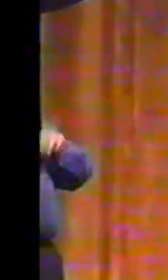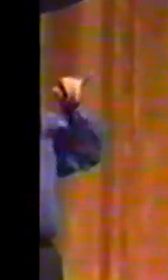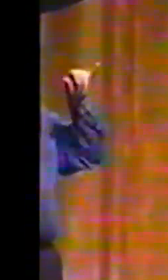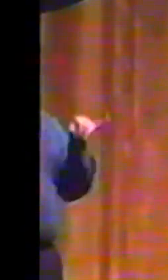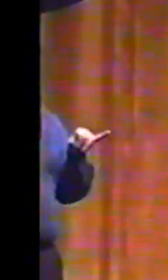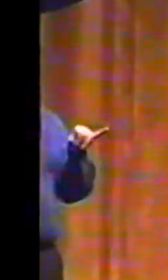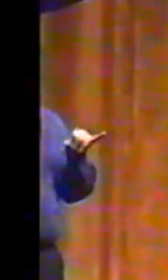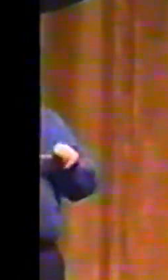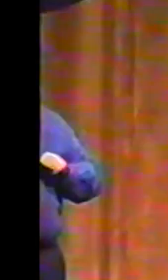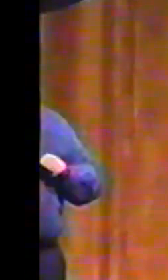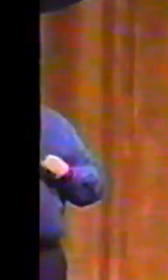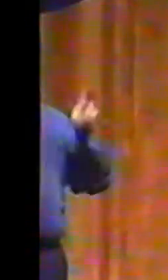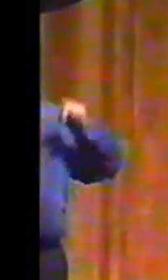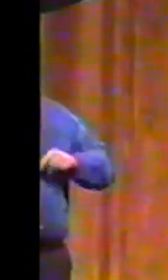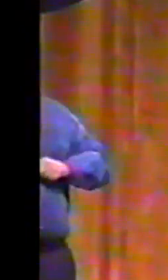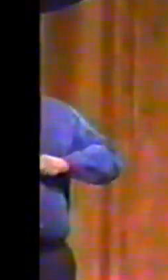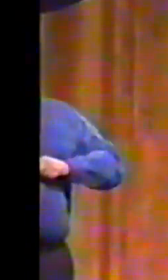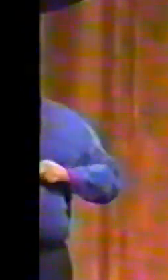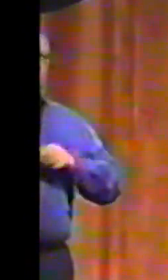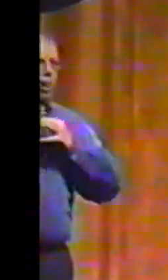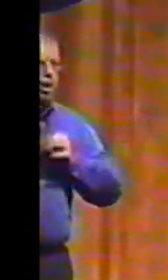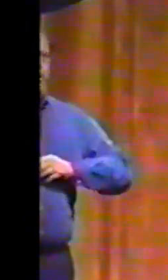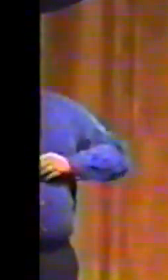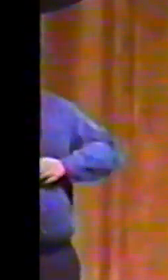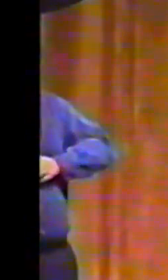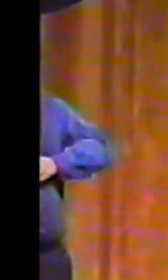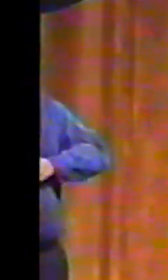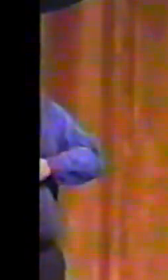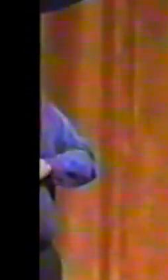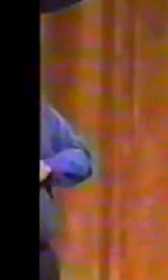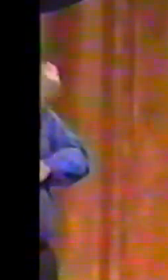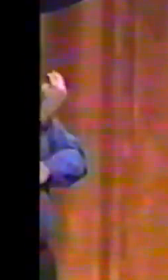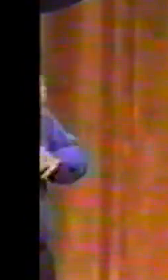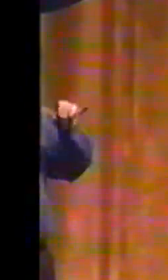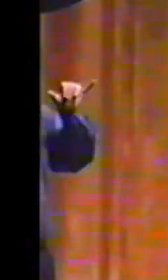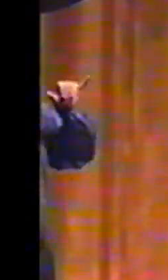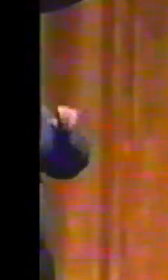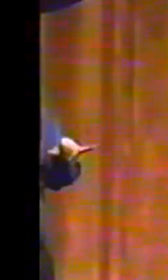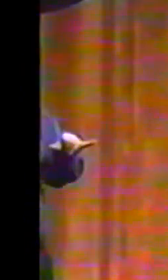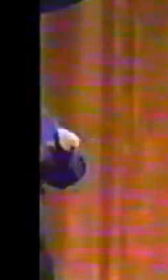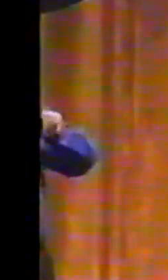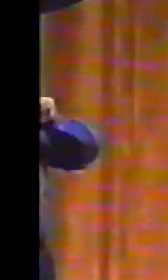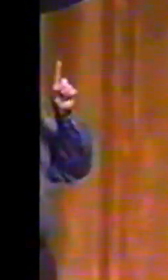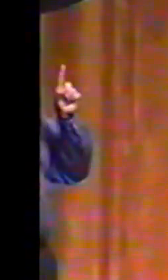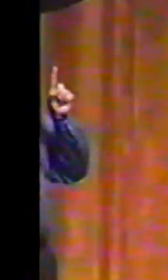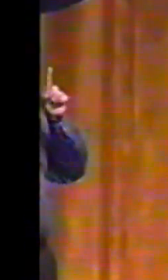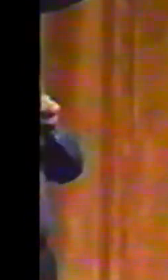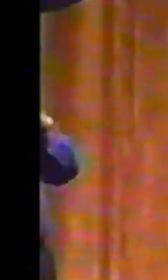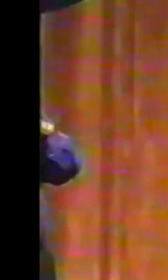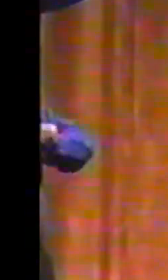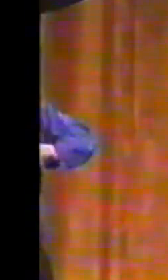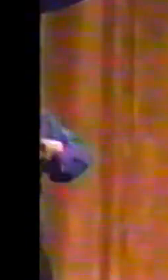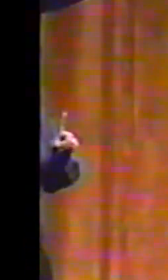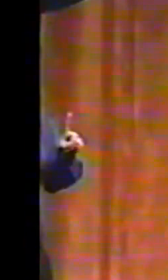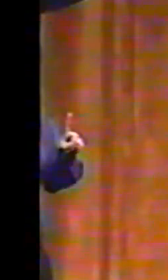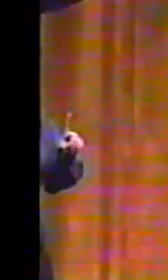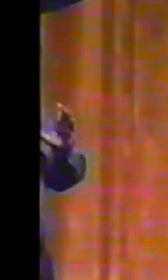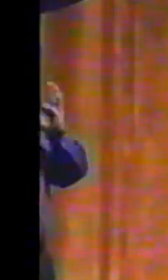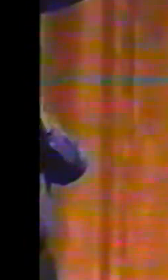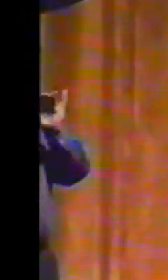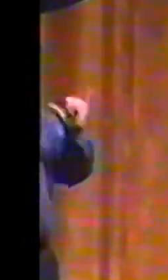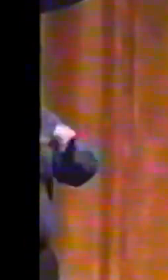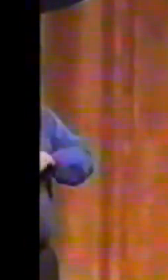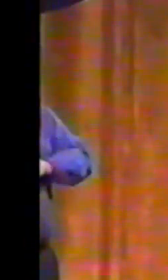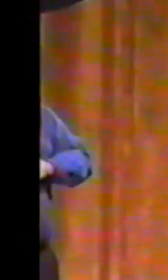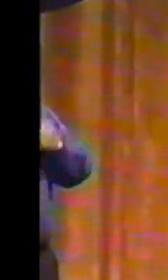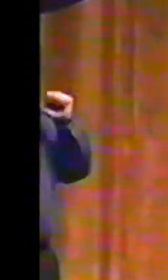moment. And that makes it very, very difficult when you're trying to establish a a single story that reaches the